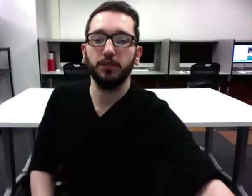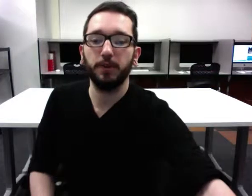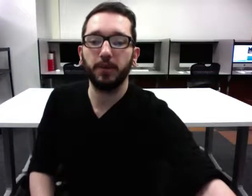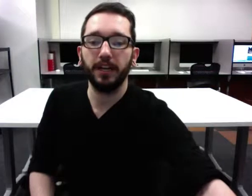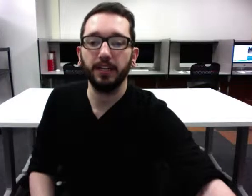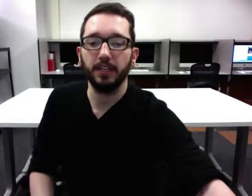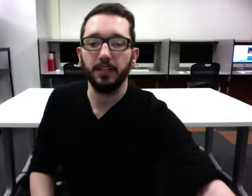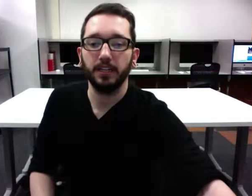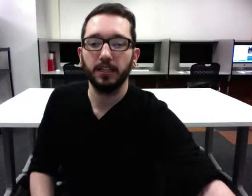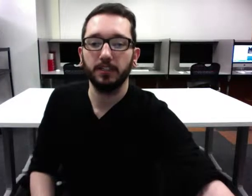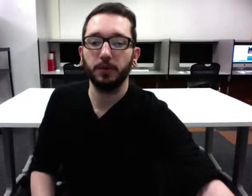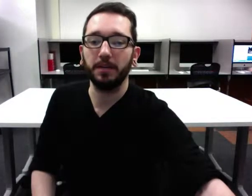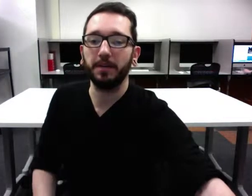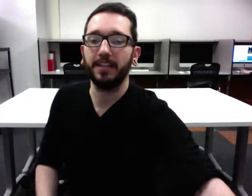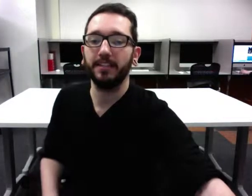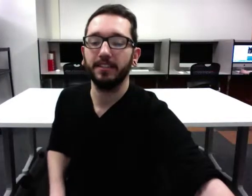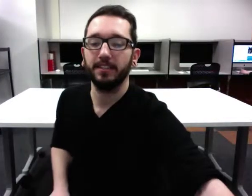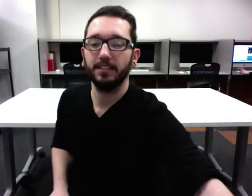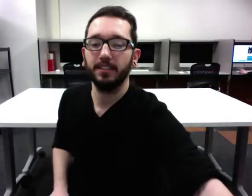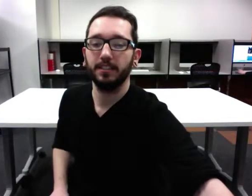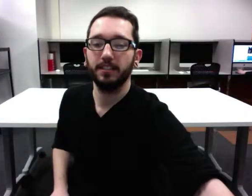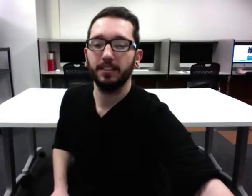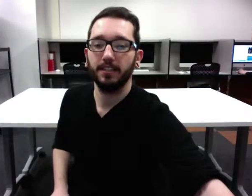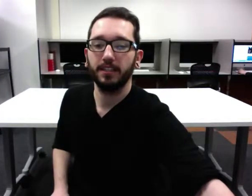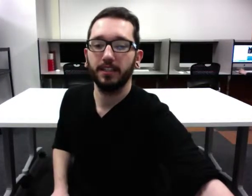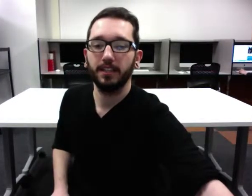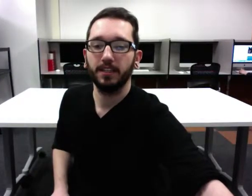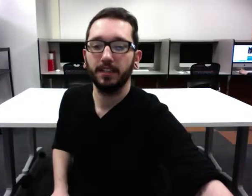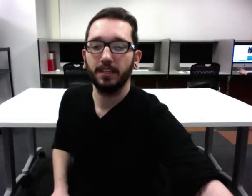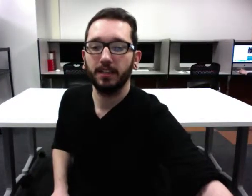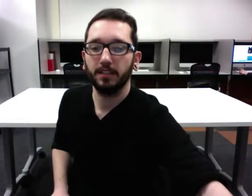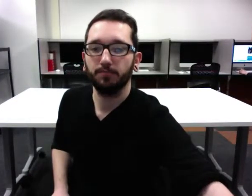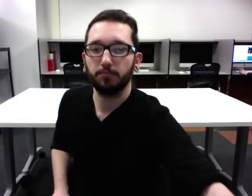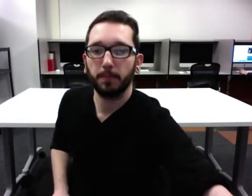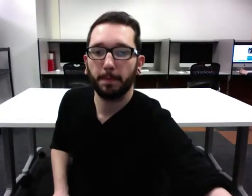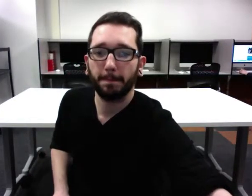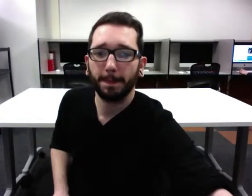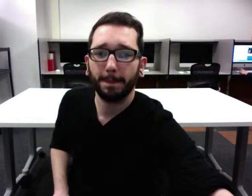you should know. 20 minutes. Things that are considered food supplements.